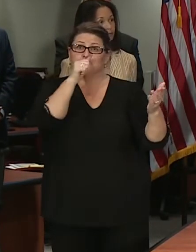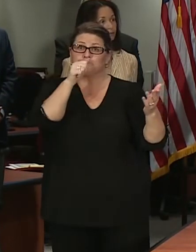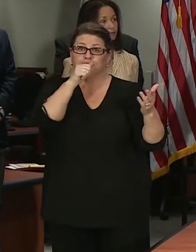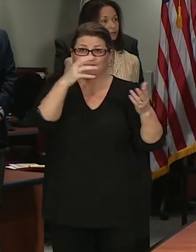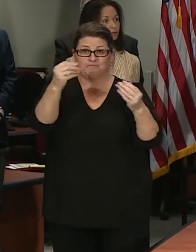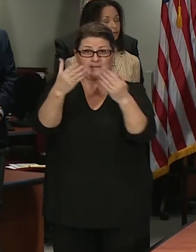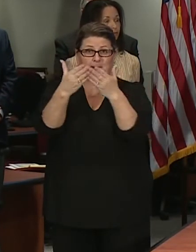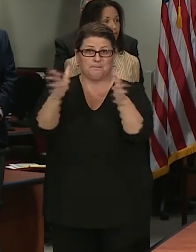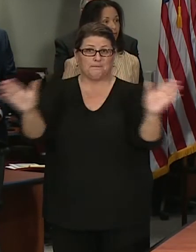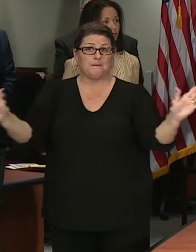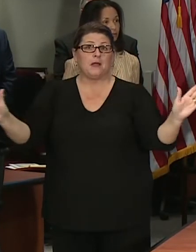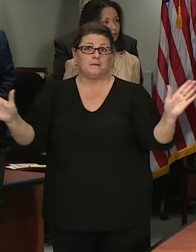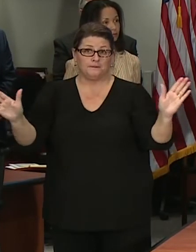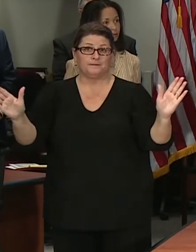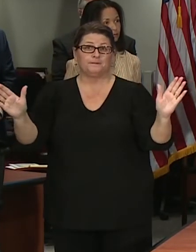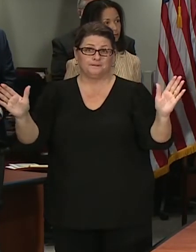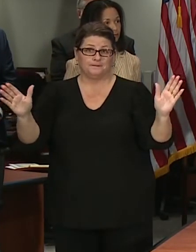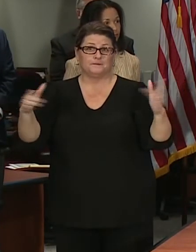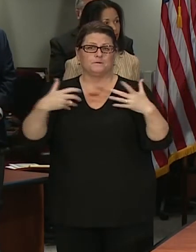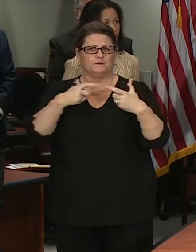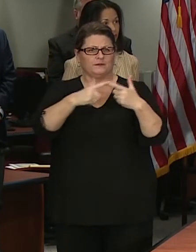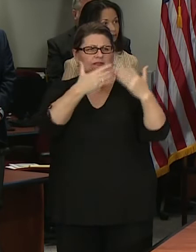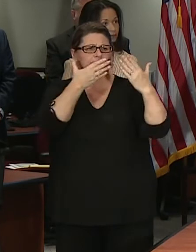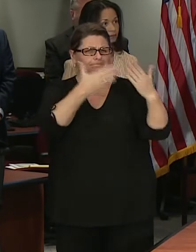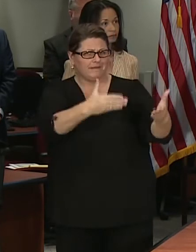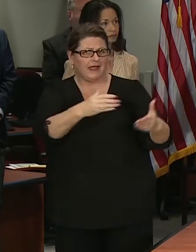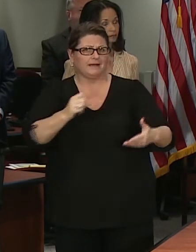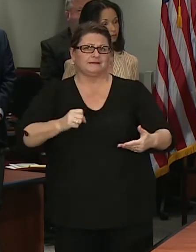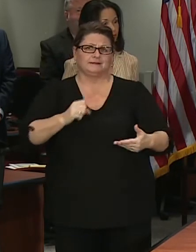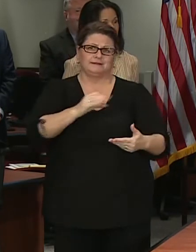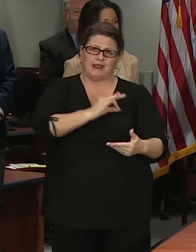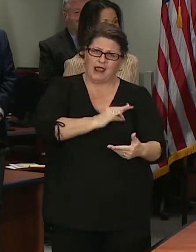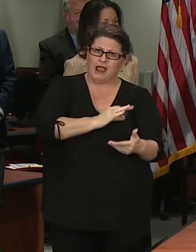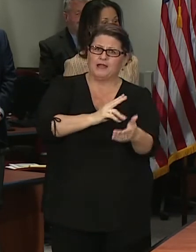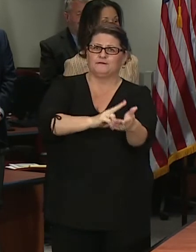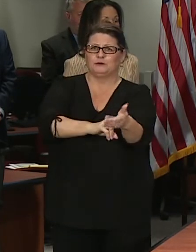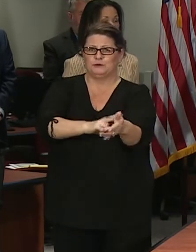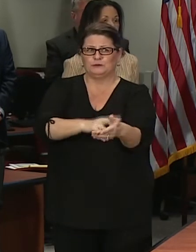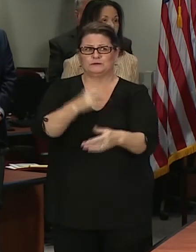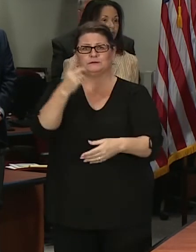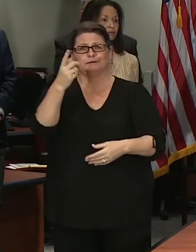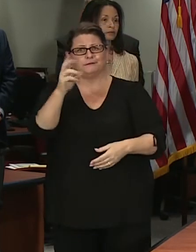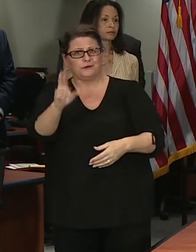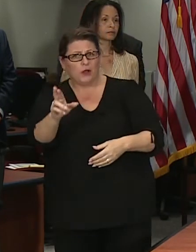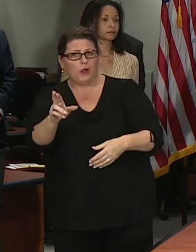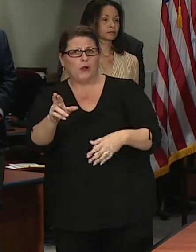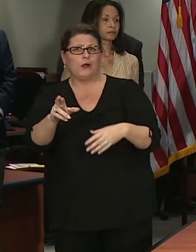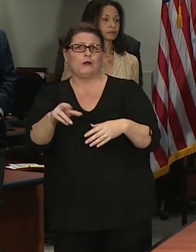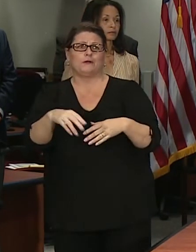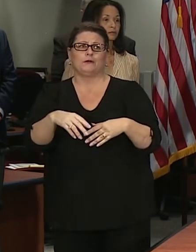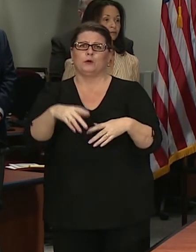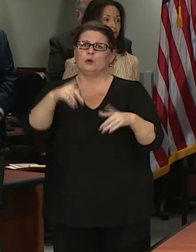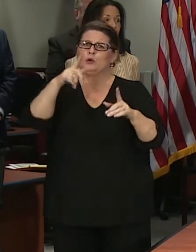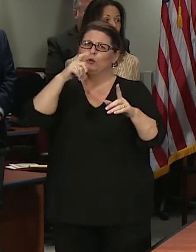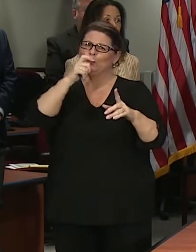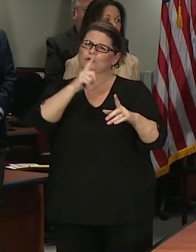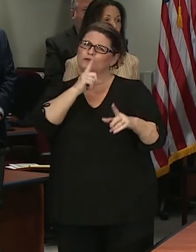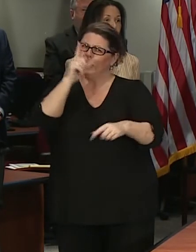these doctors and their staffs, the nurses, the physicians, all those who are on the front